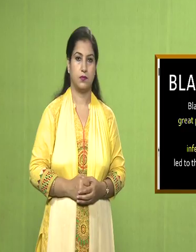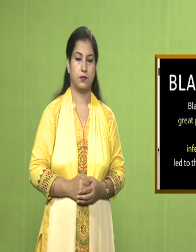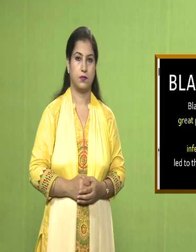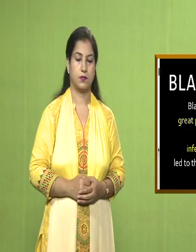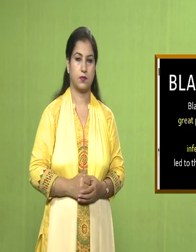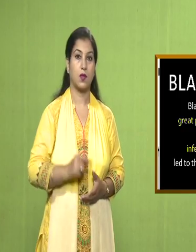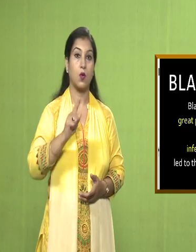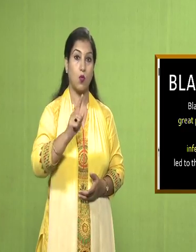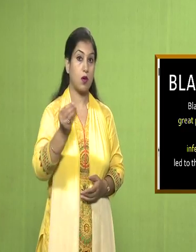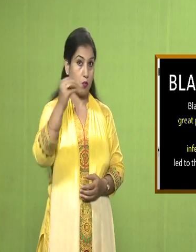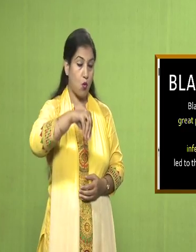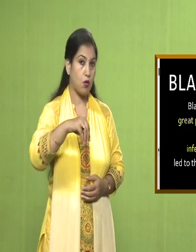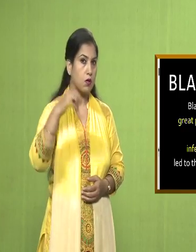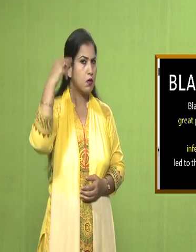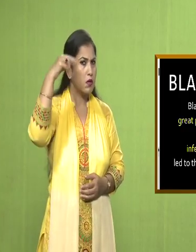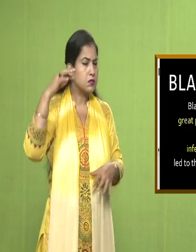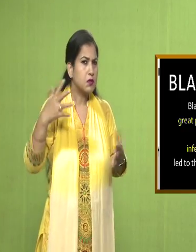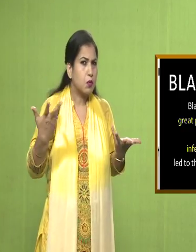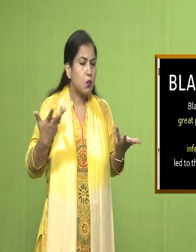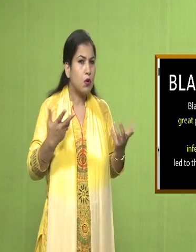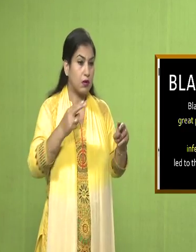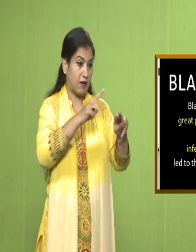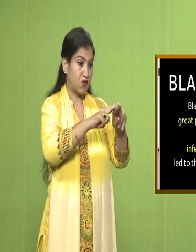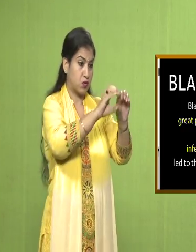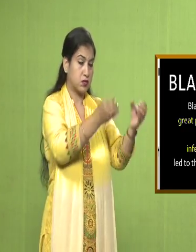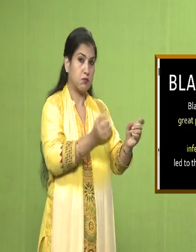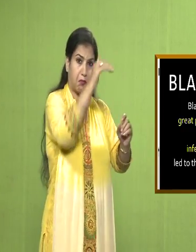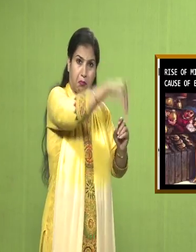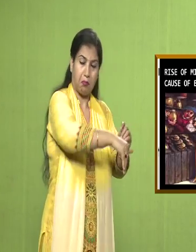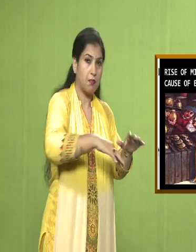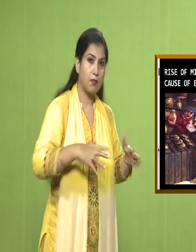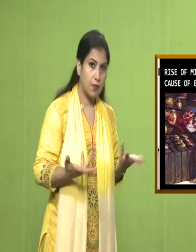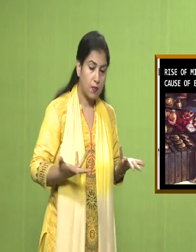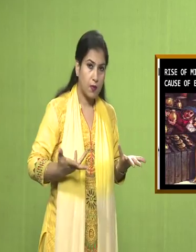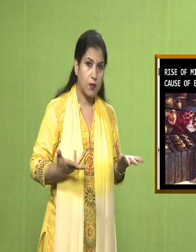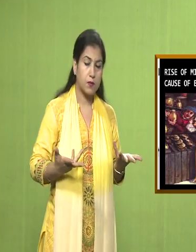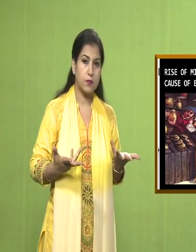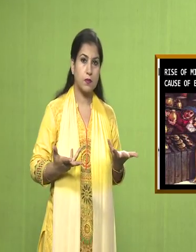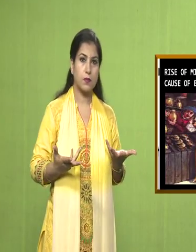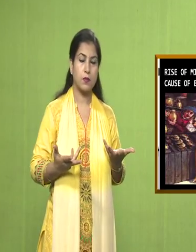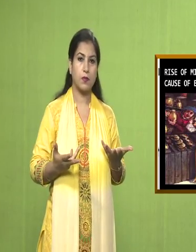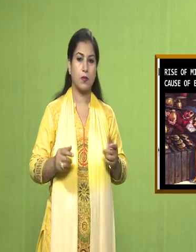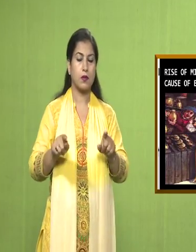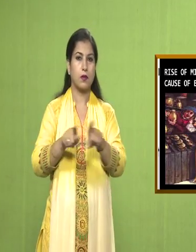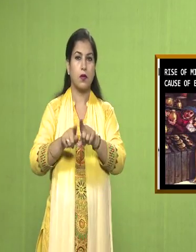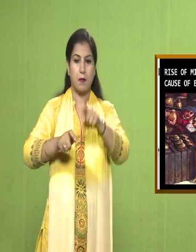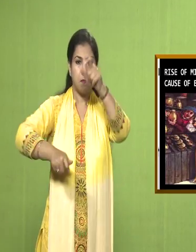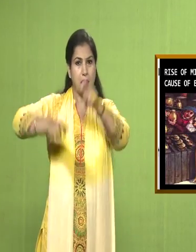Another important reason for the decline of feudalism was the rise of middle classes.